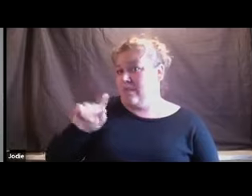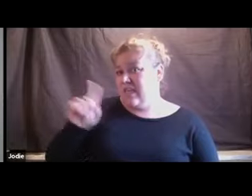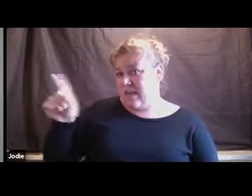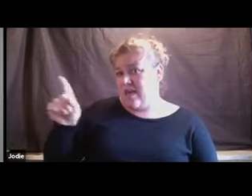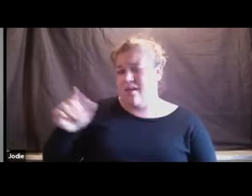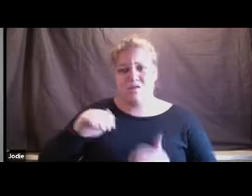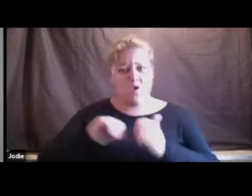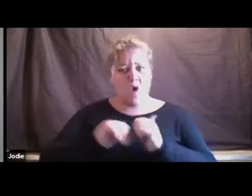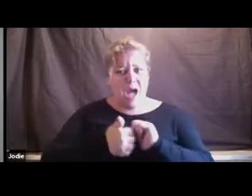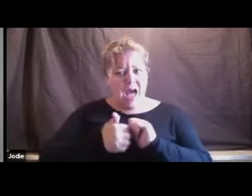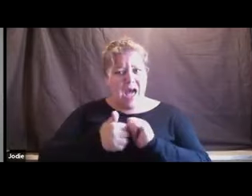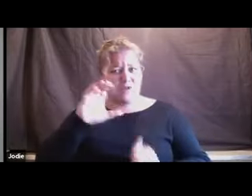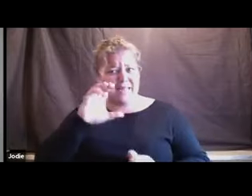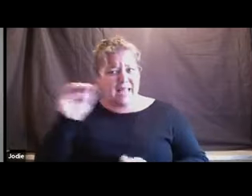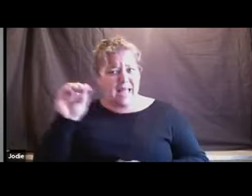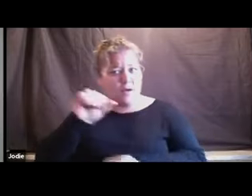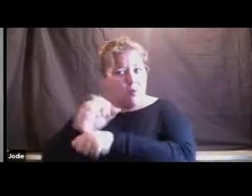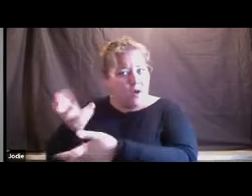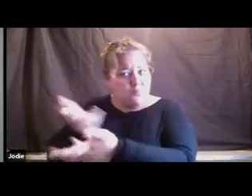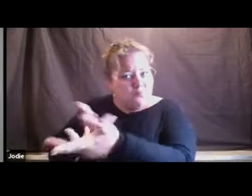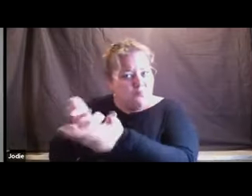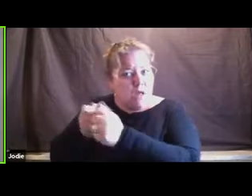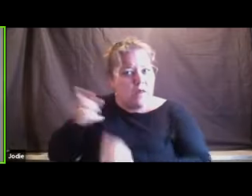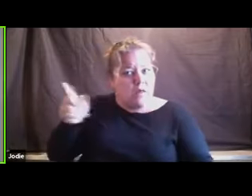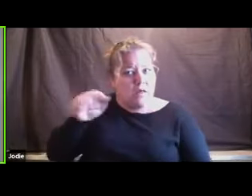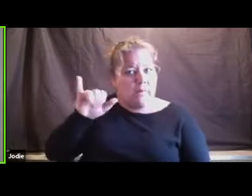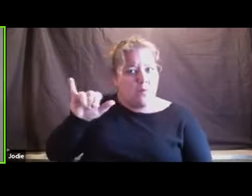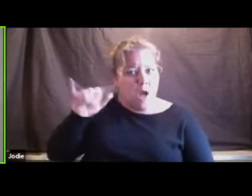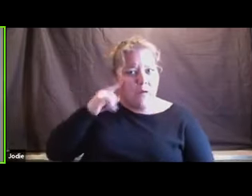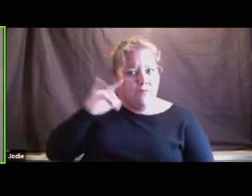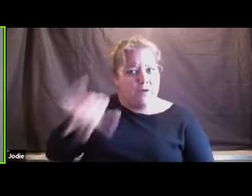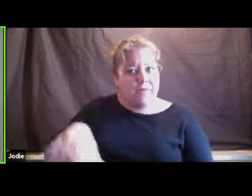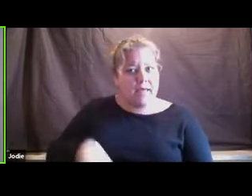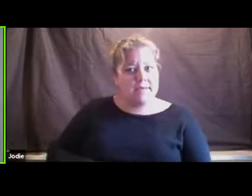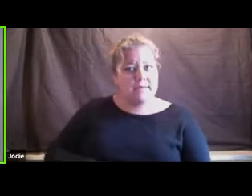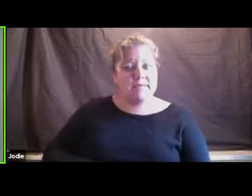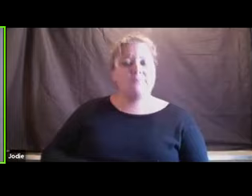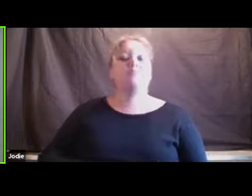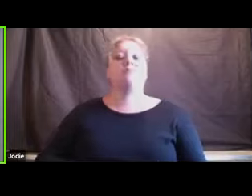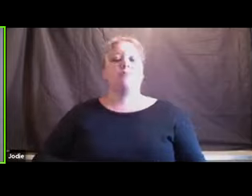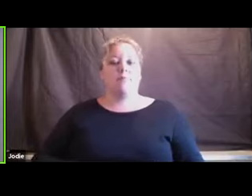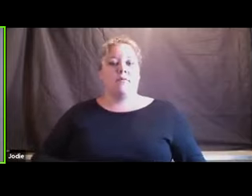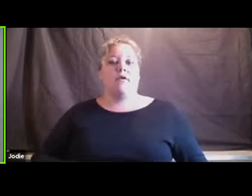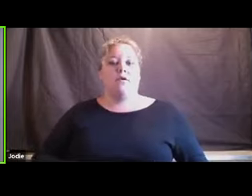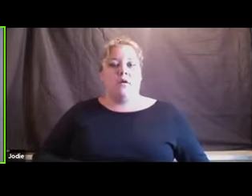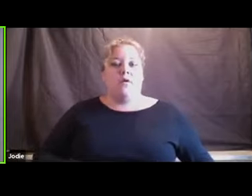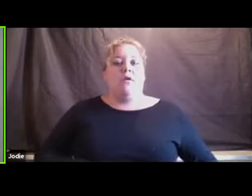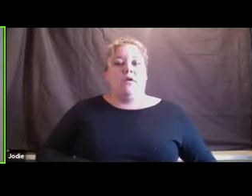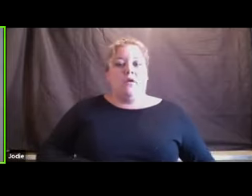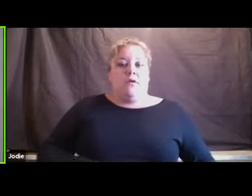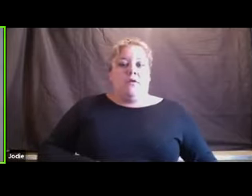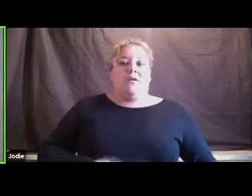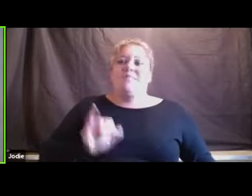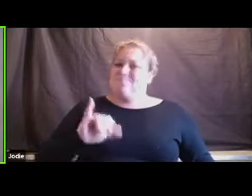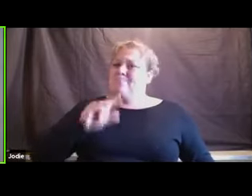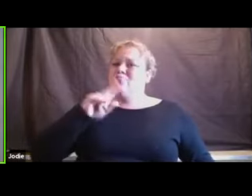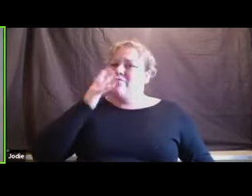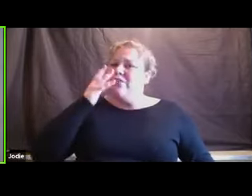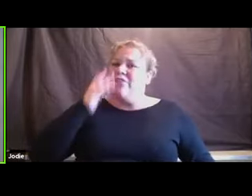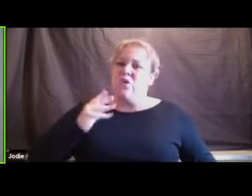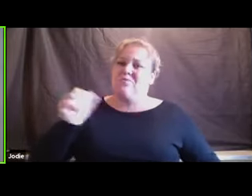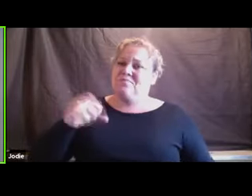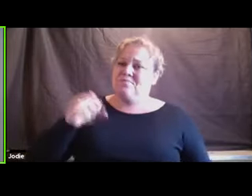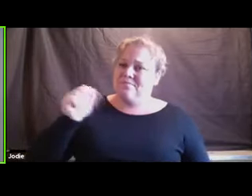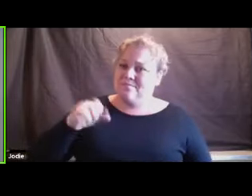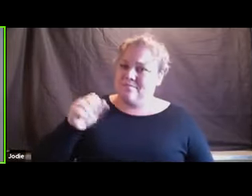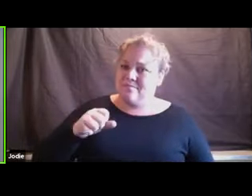Y during this time? Yeah, thanks, Justin. So that is really unfortunate, and they